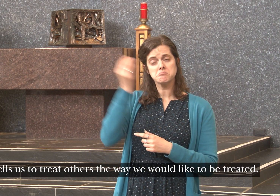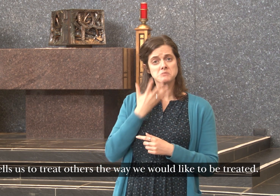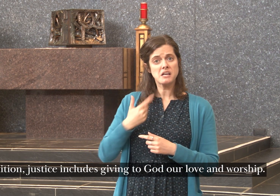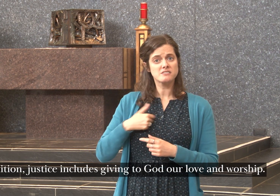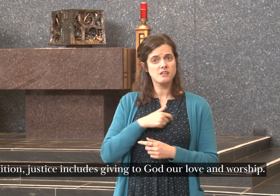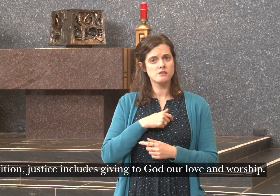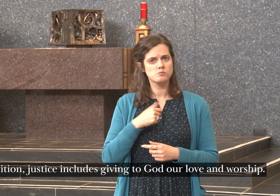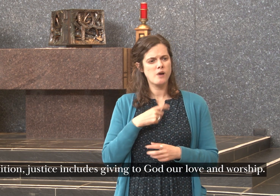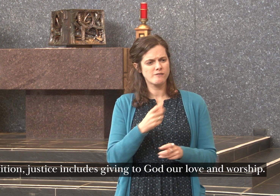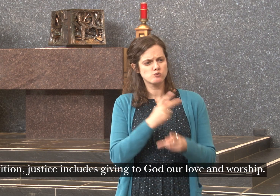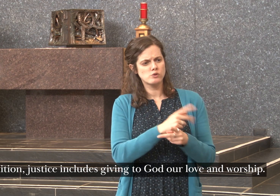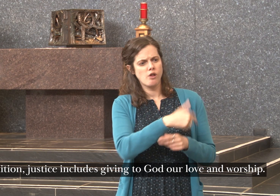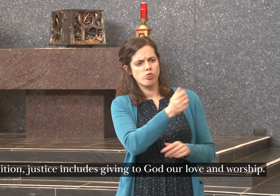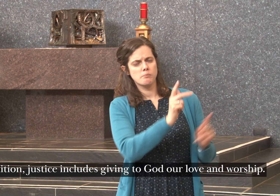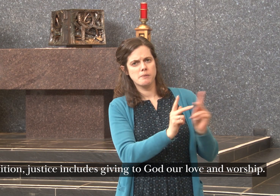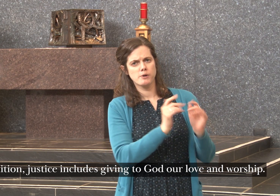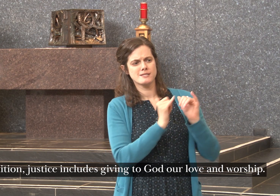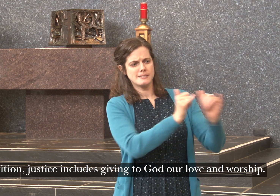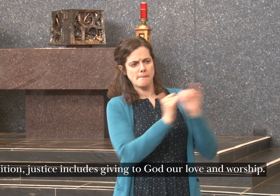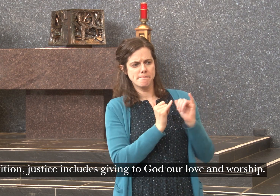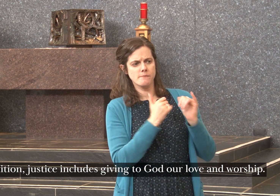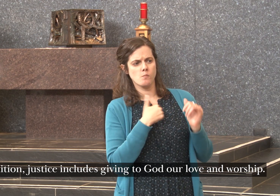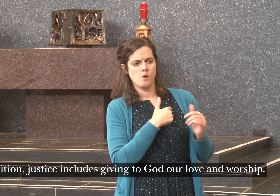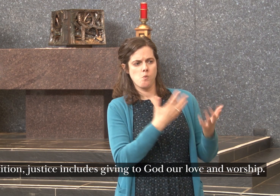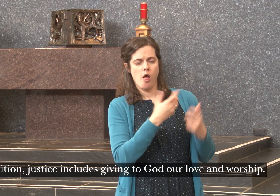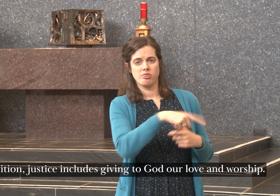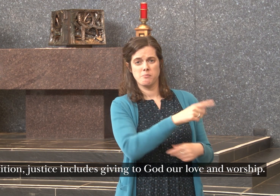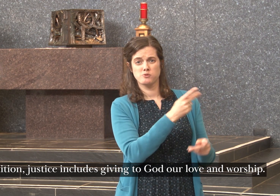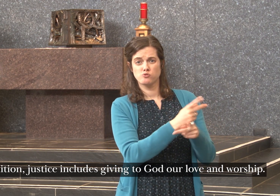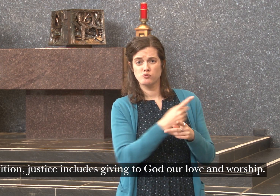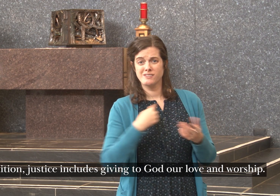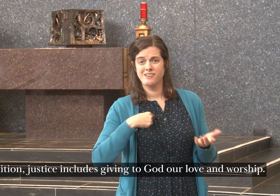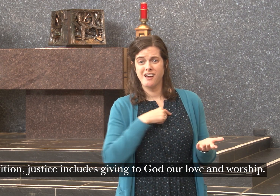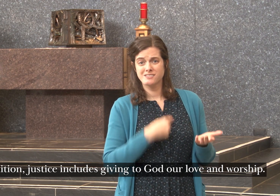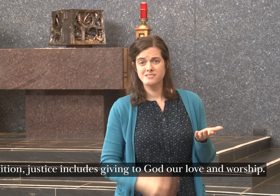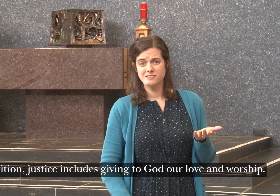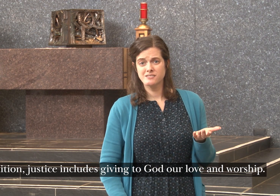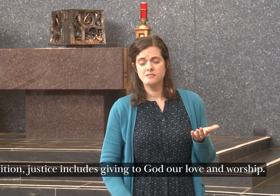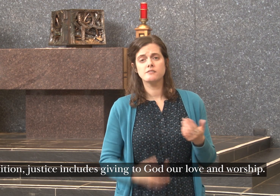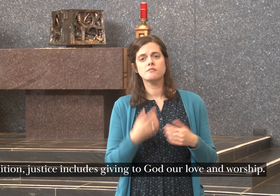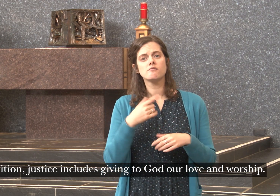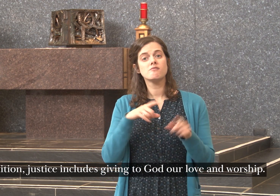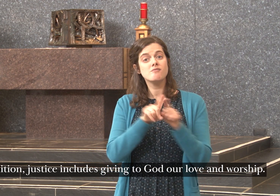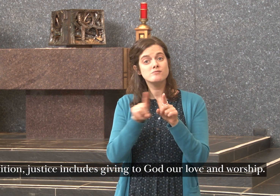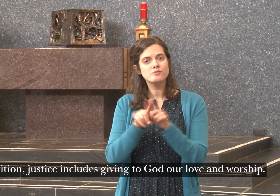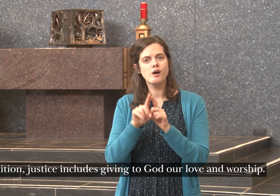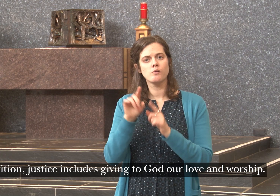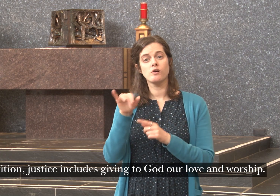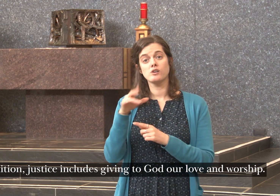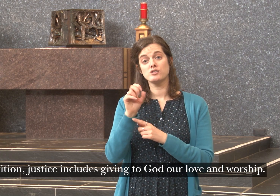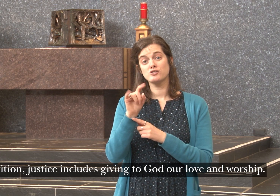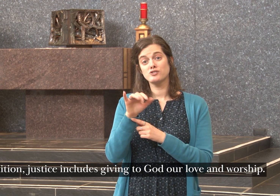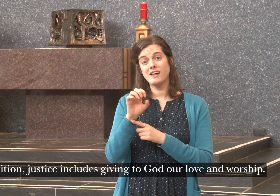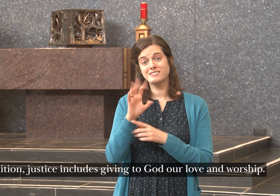In addition, justice includes giving to God our love and worship.